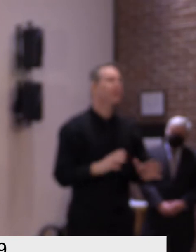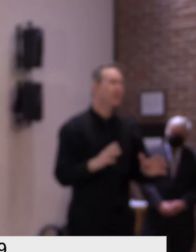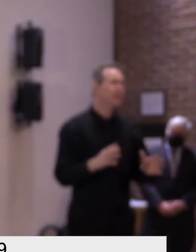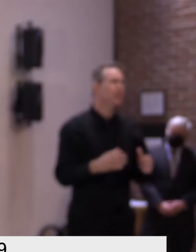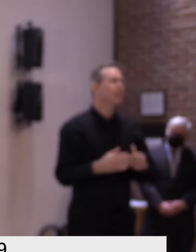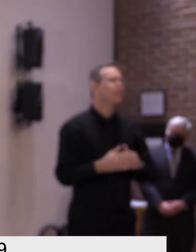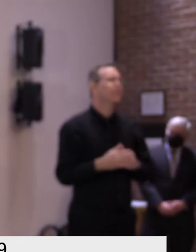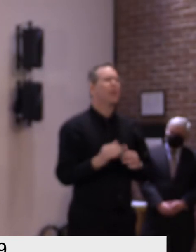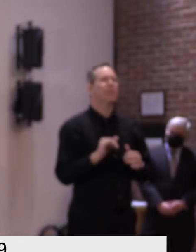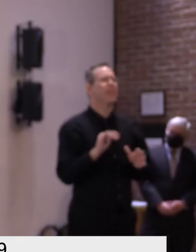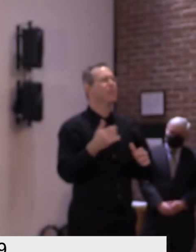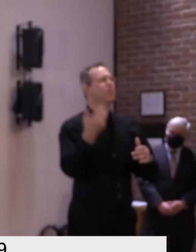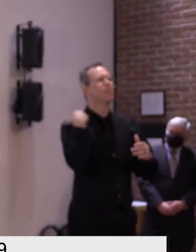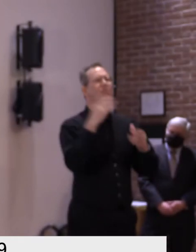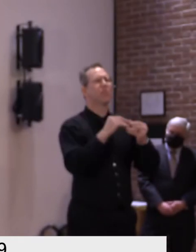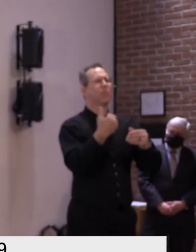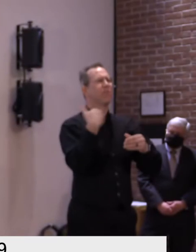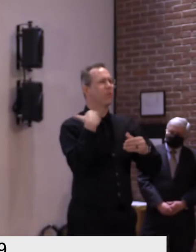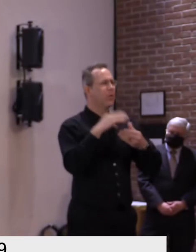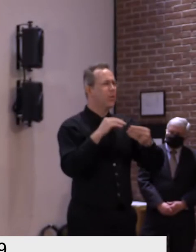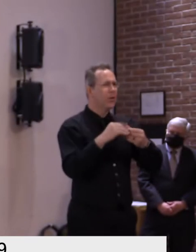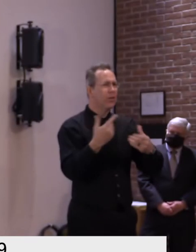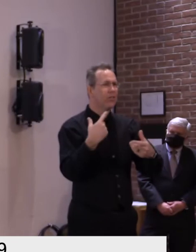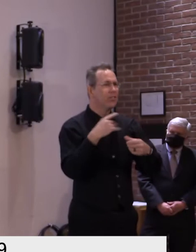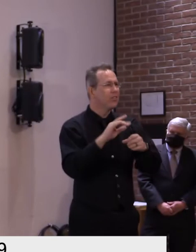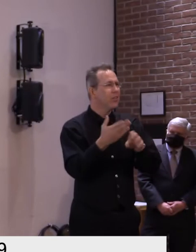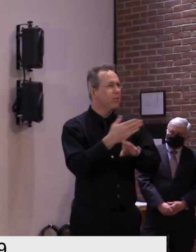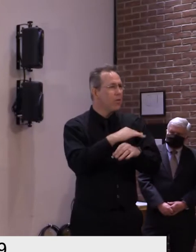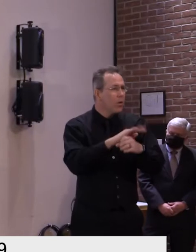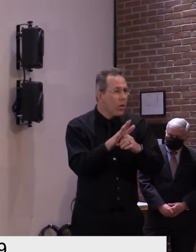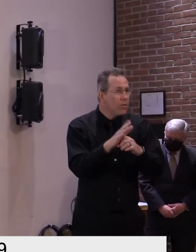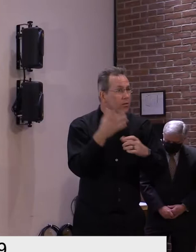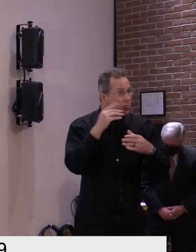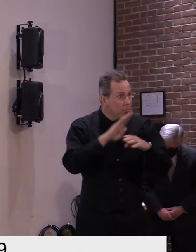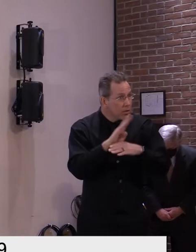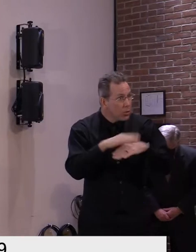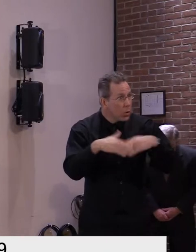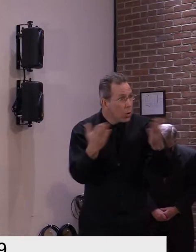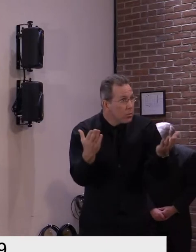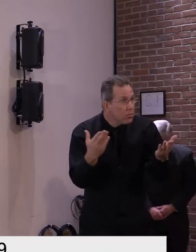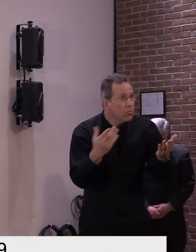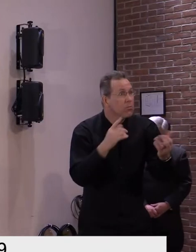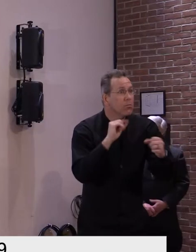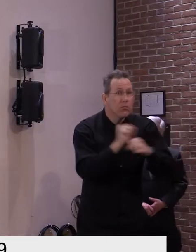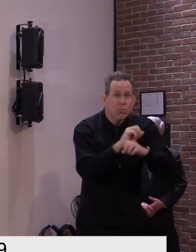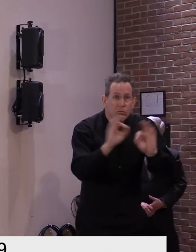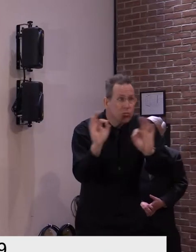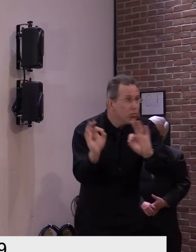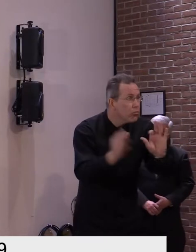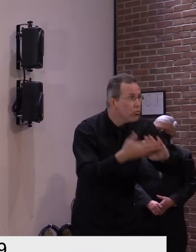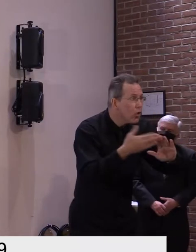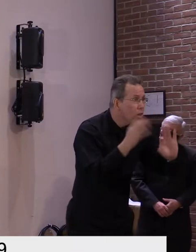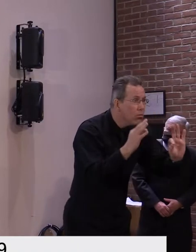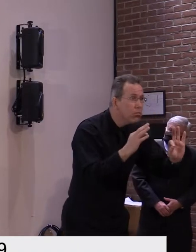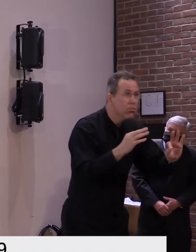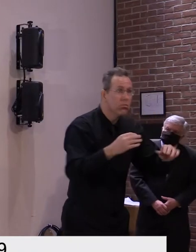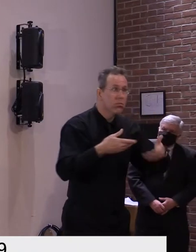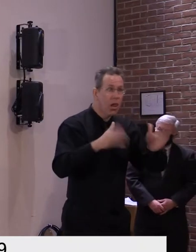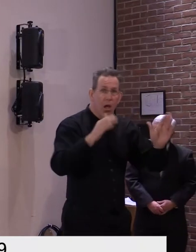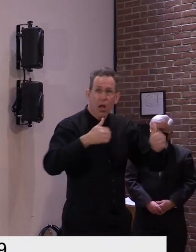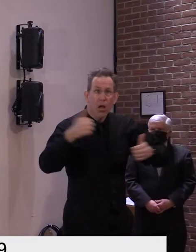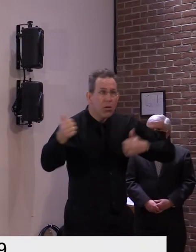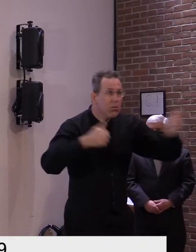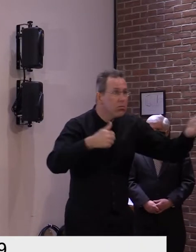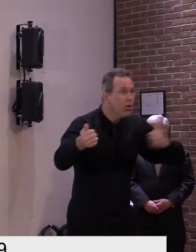pre-pandemic in terms of having businesses open and being able to freely travel throughout the United States.